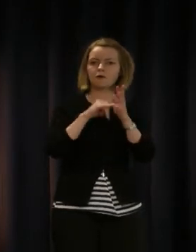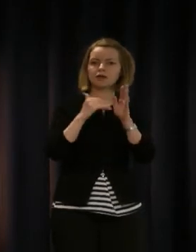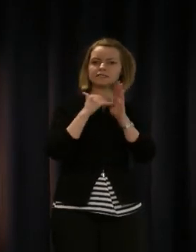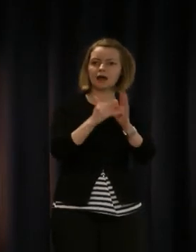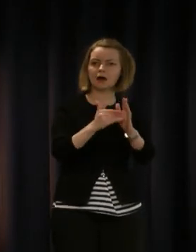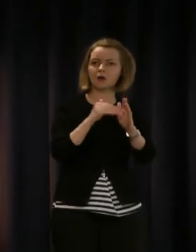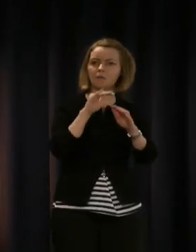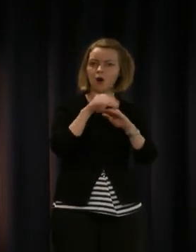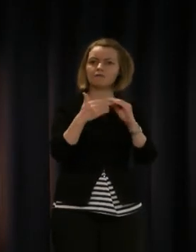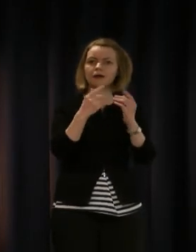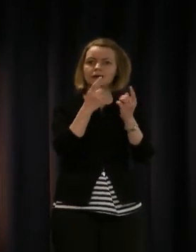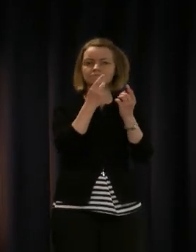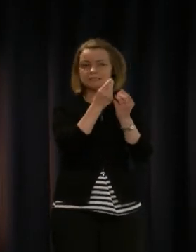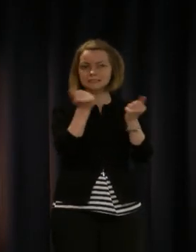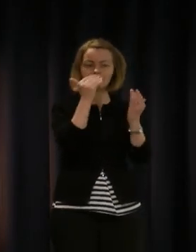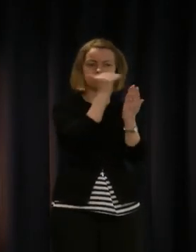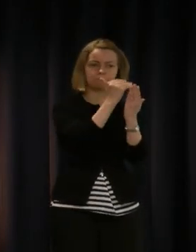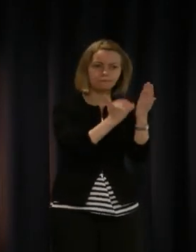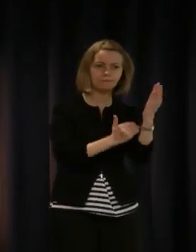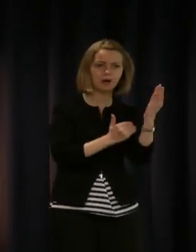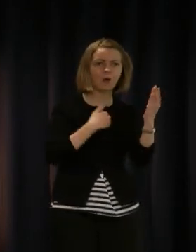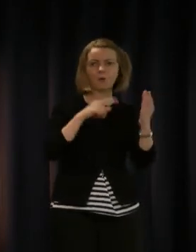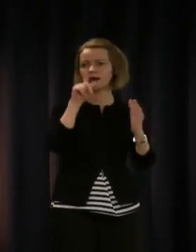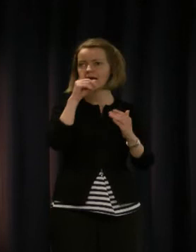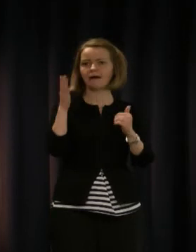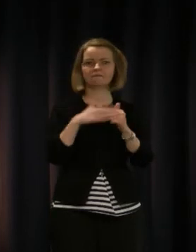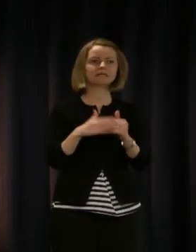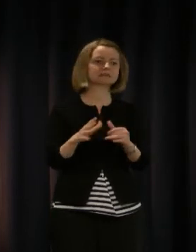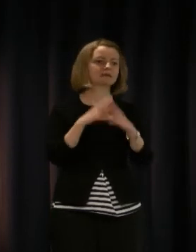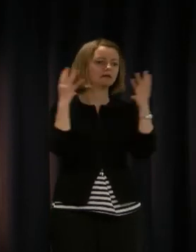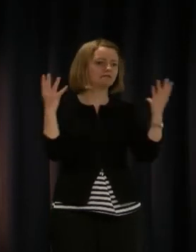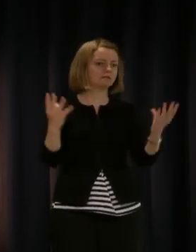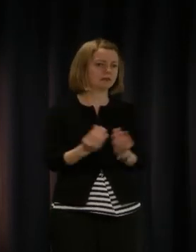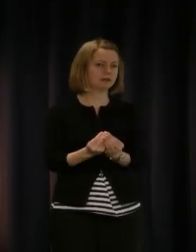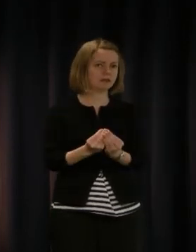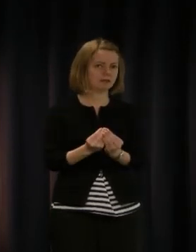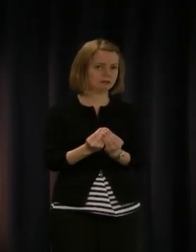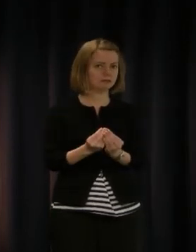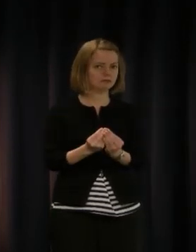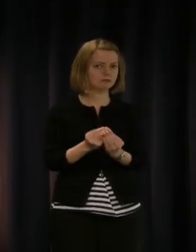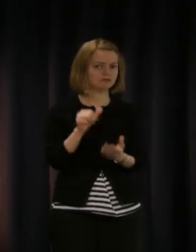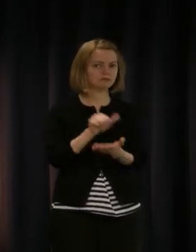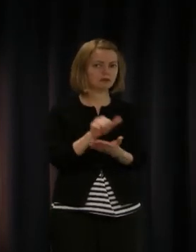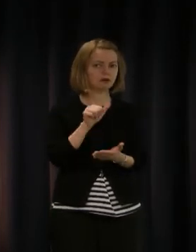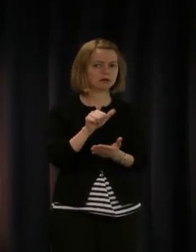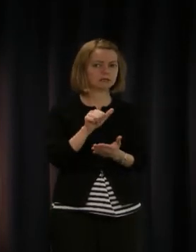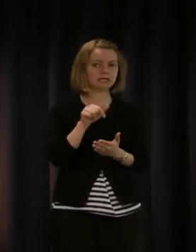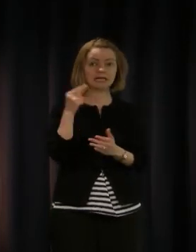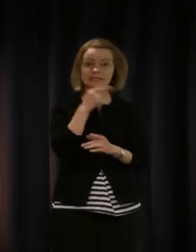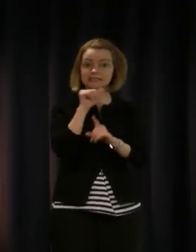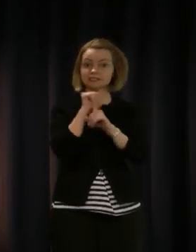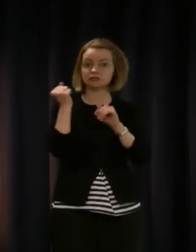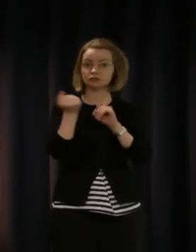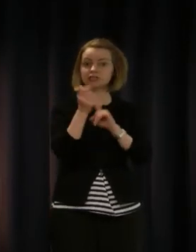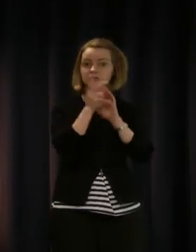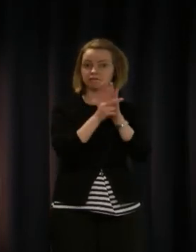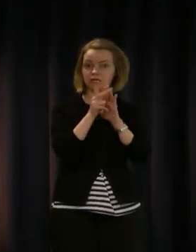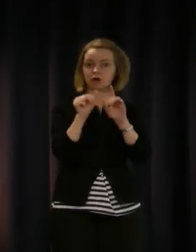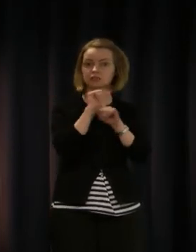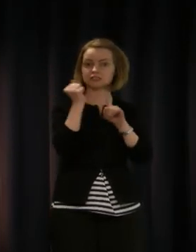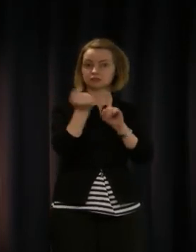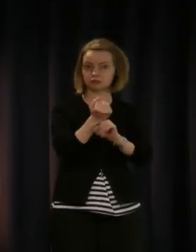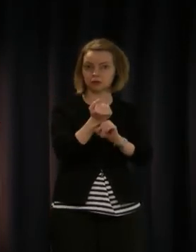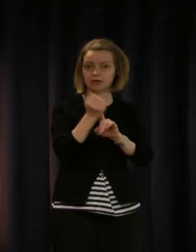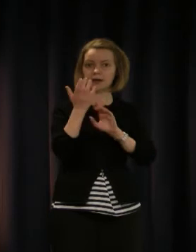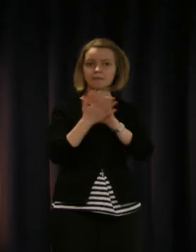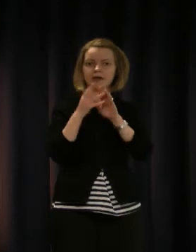some things, we're not a panacea that can solve all problems. In this case, what FOS could do